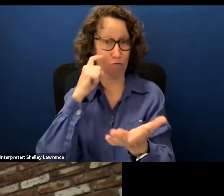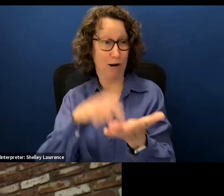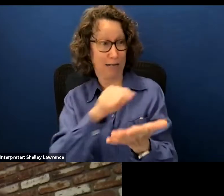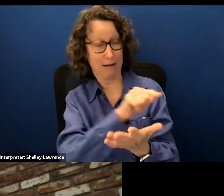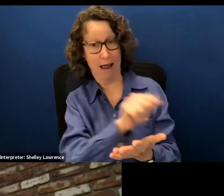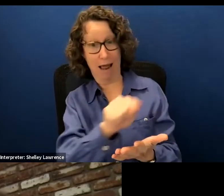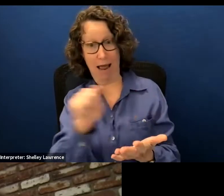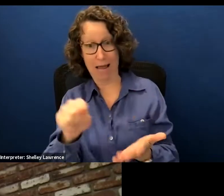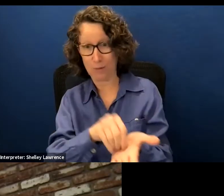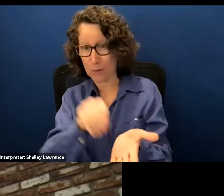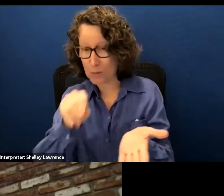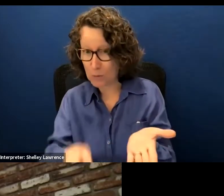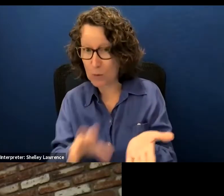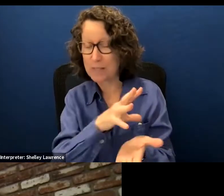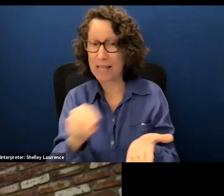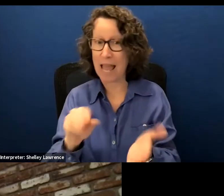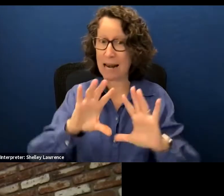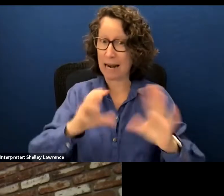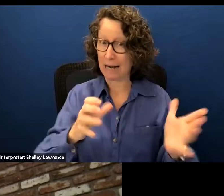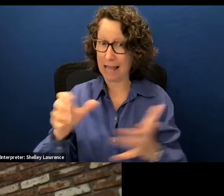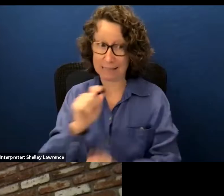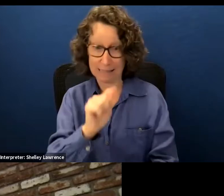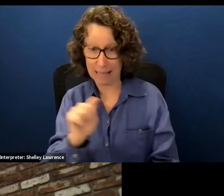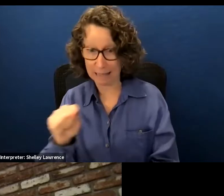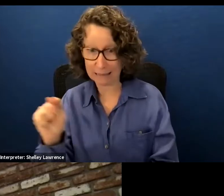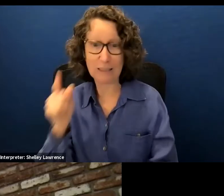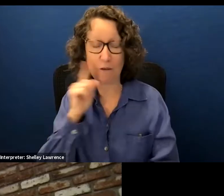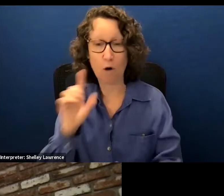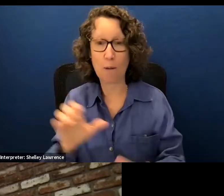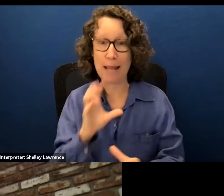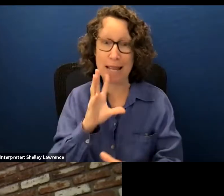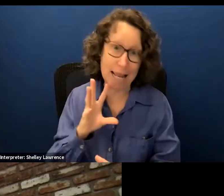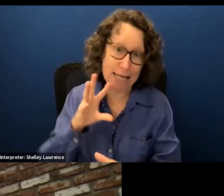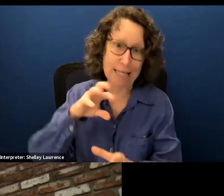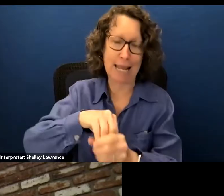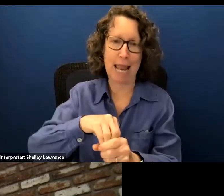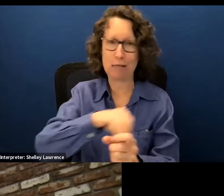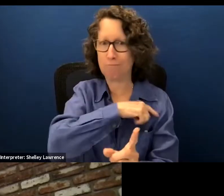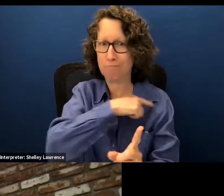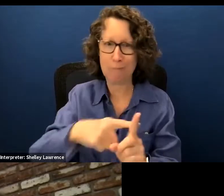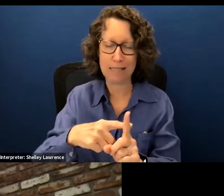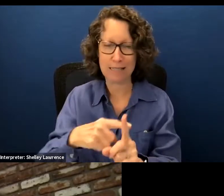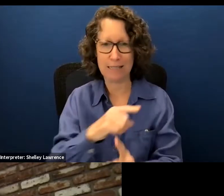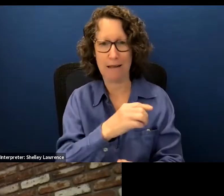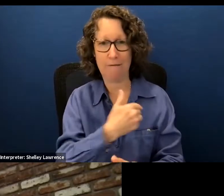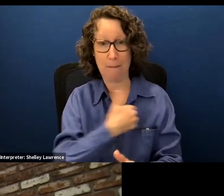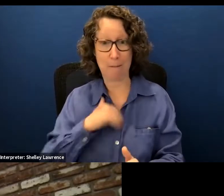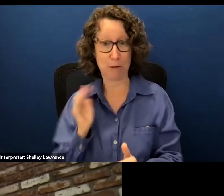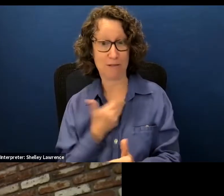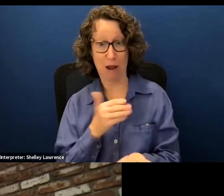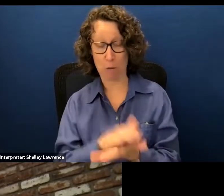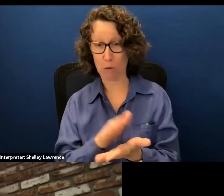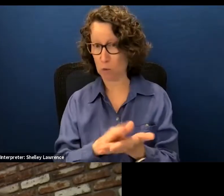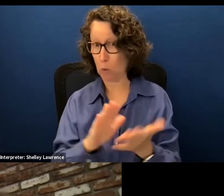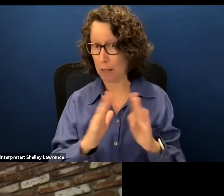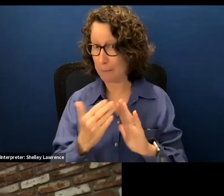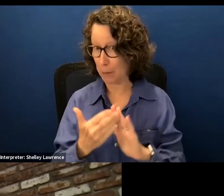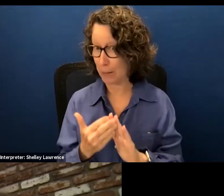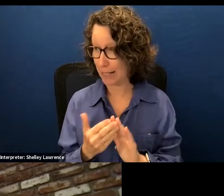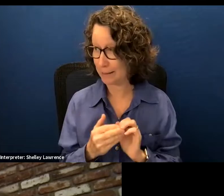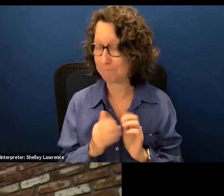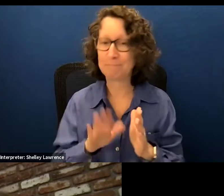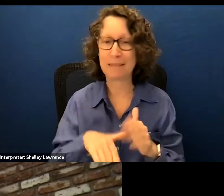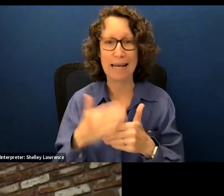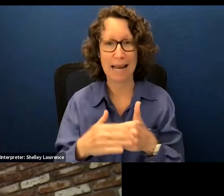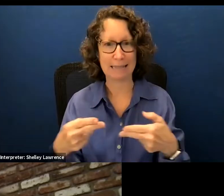recognizing students and classes for being engaged, positive members of our school community. Next slide,